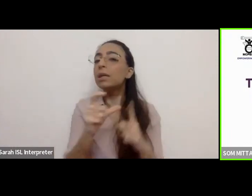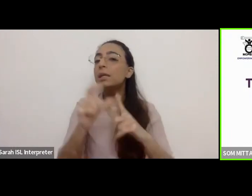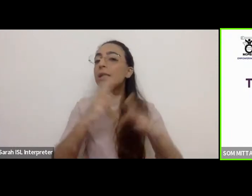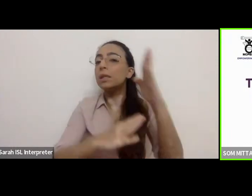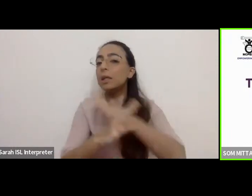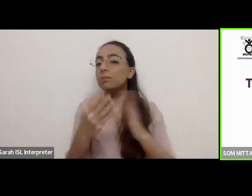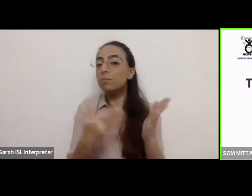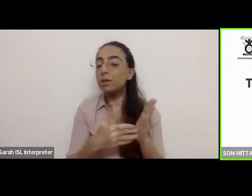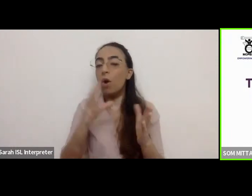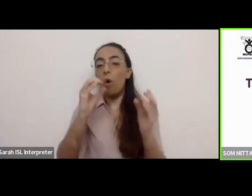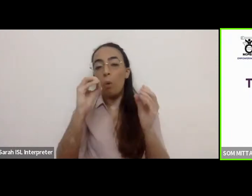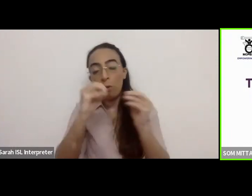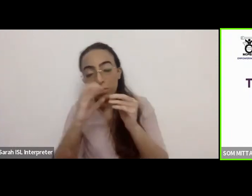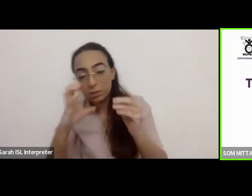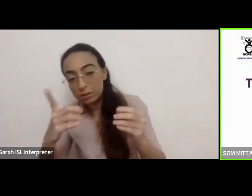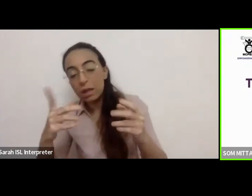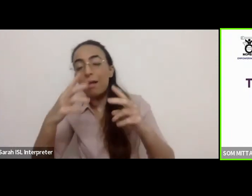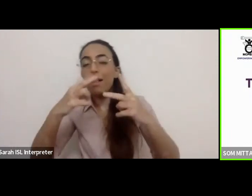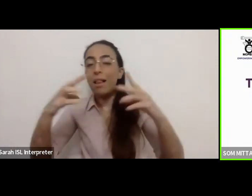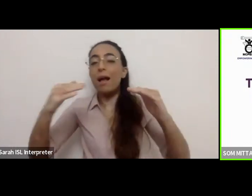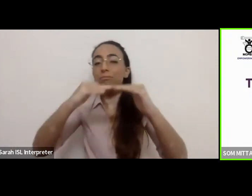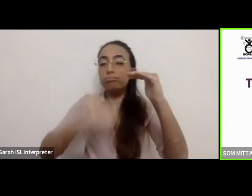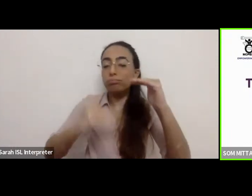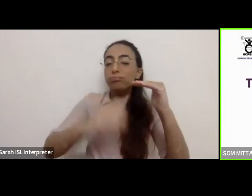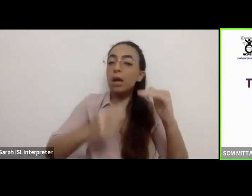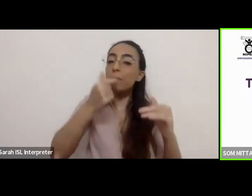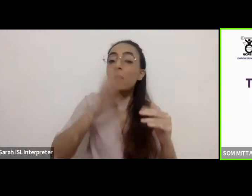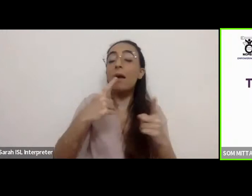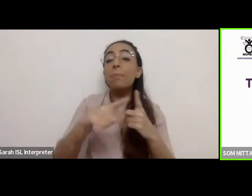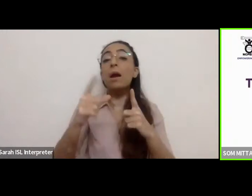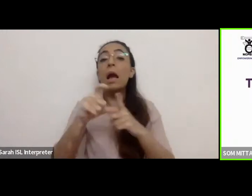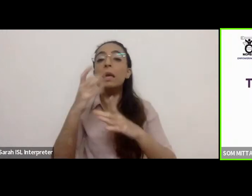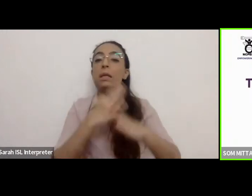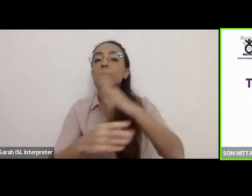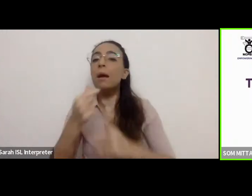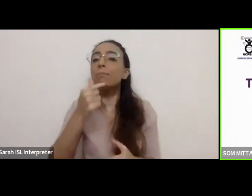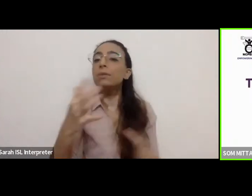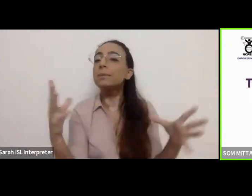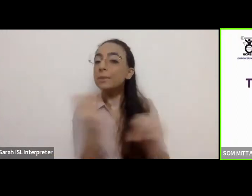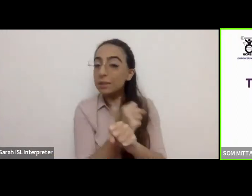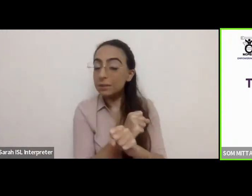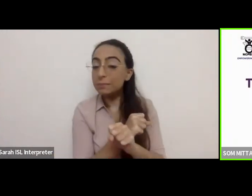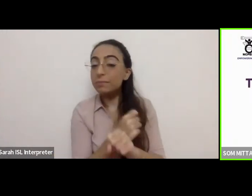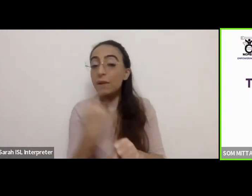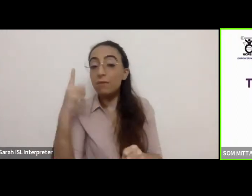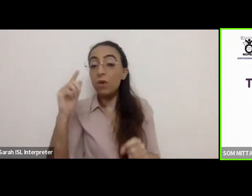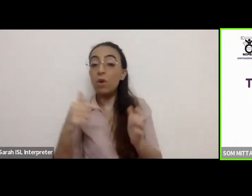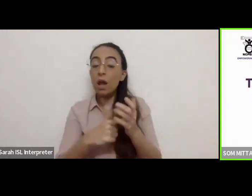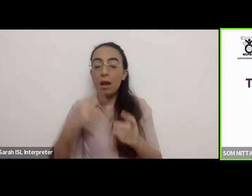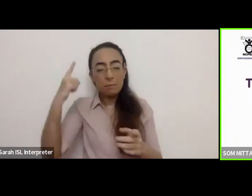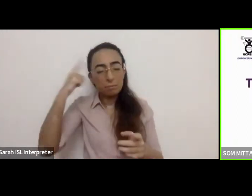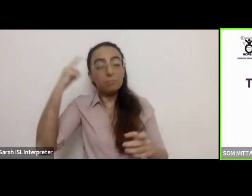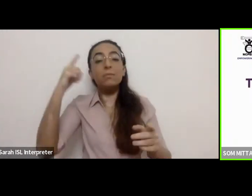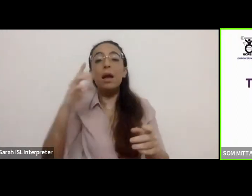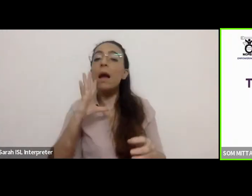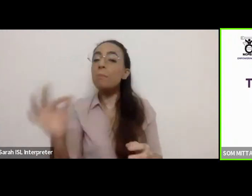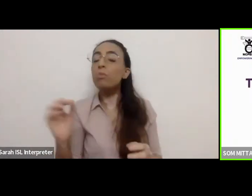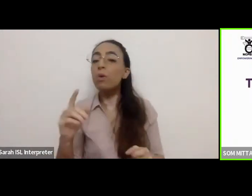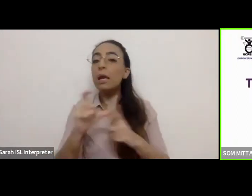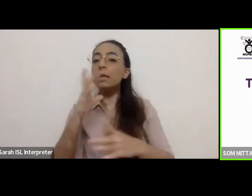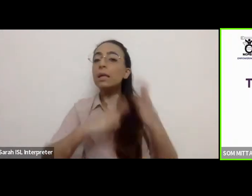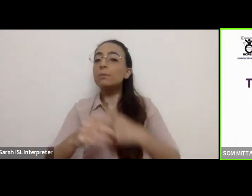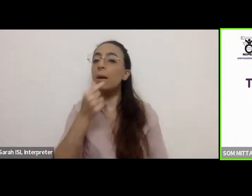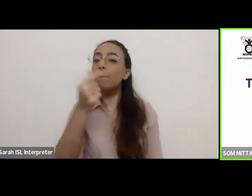to ensure, and that is what NCPEDP will continue to work, that it becomes top of mind, that